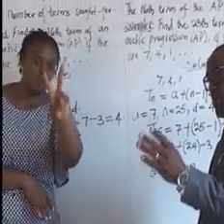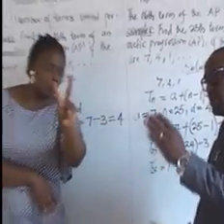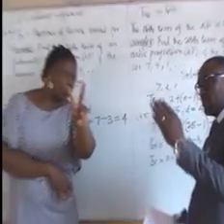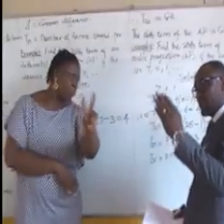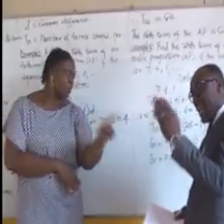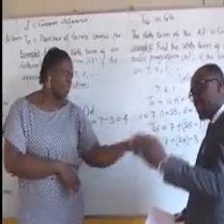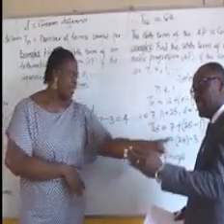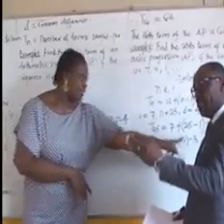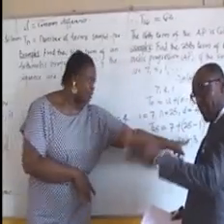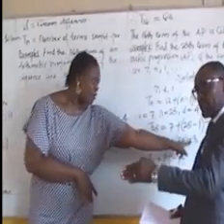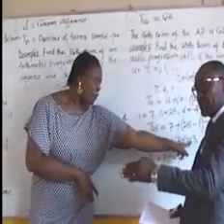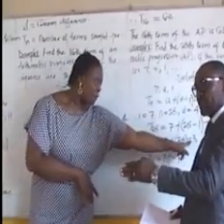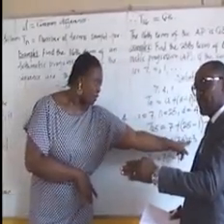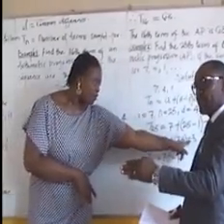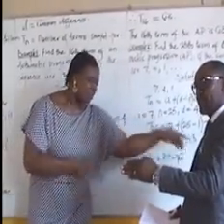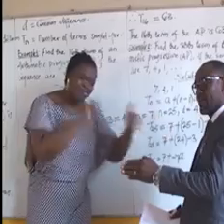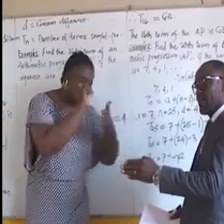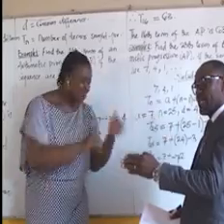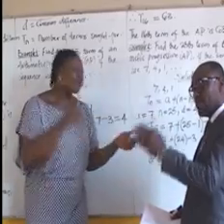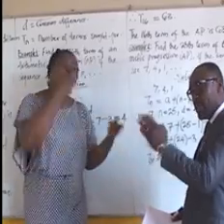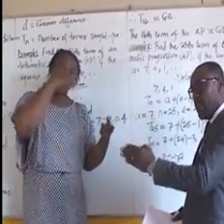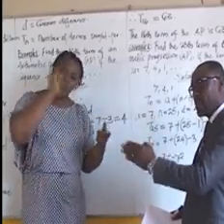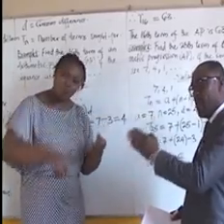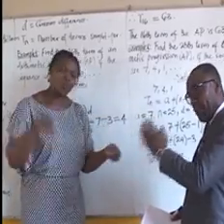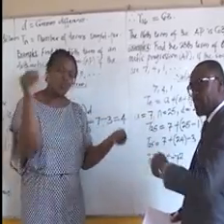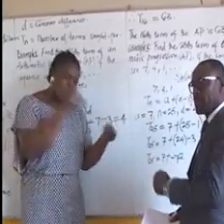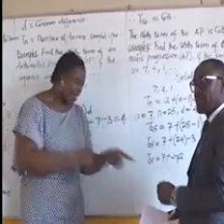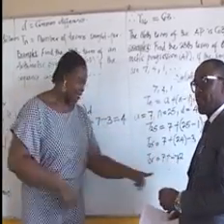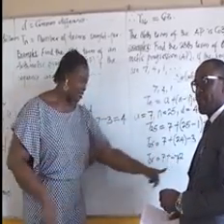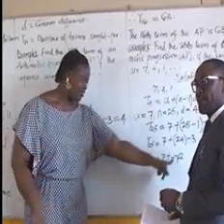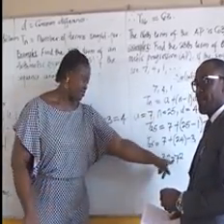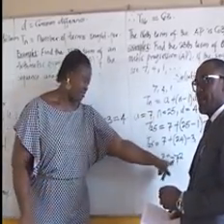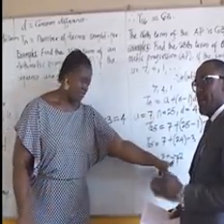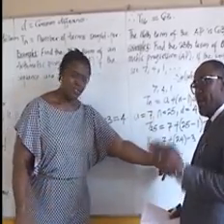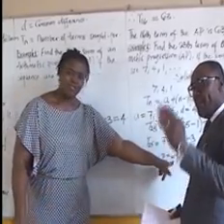plus times a plus, it will give us plus.